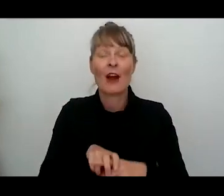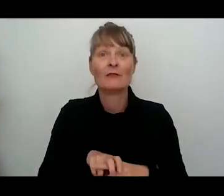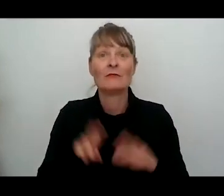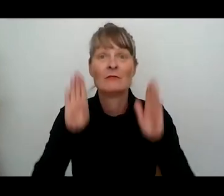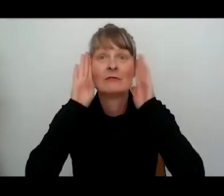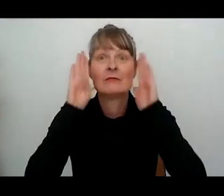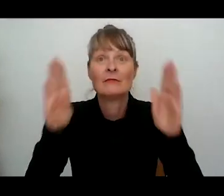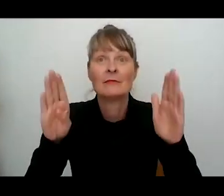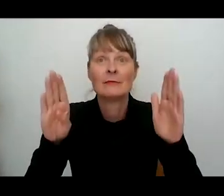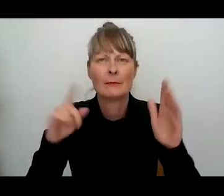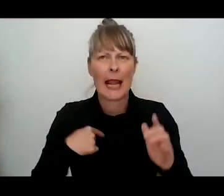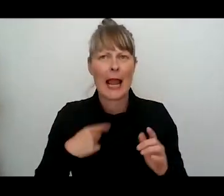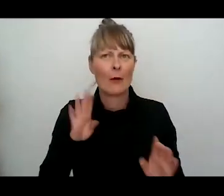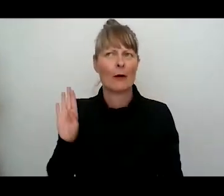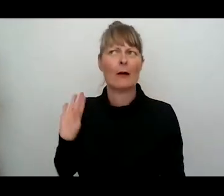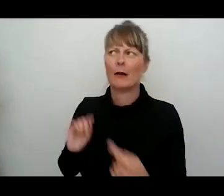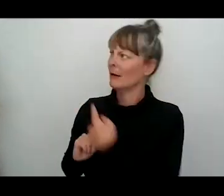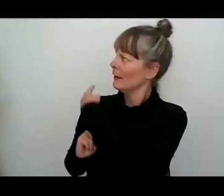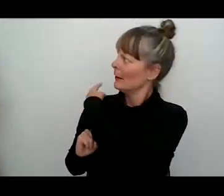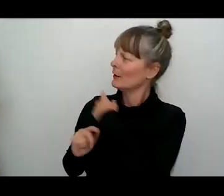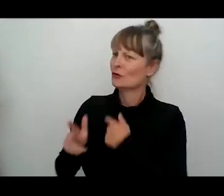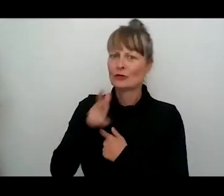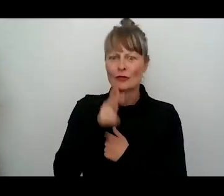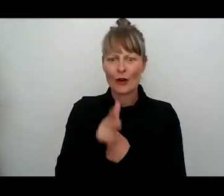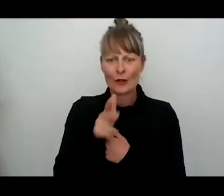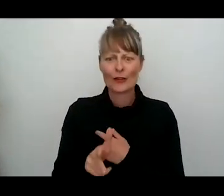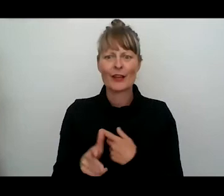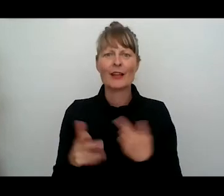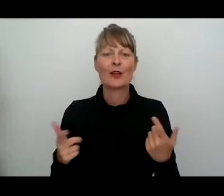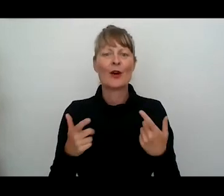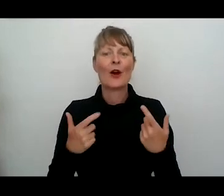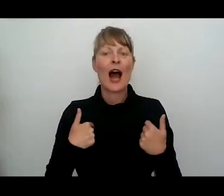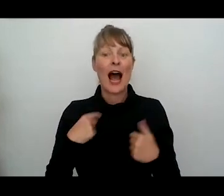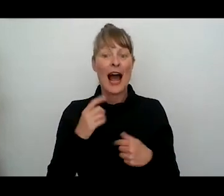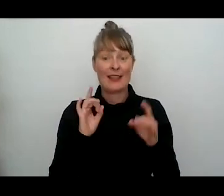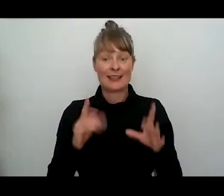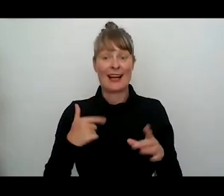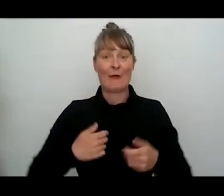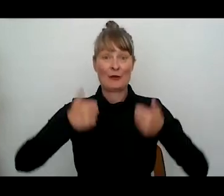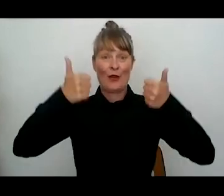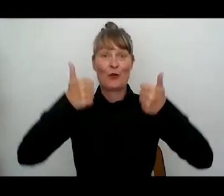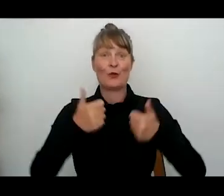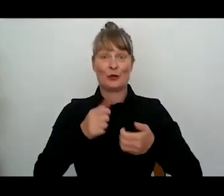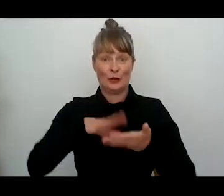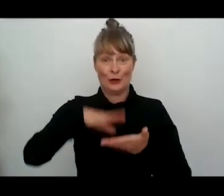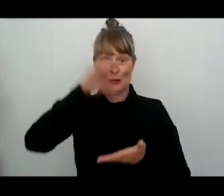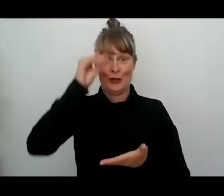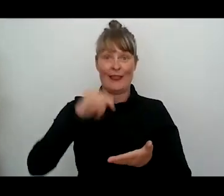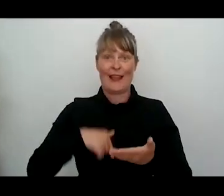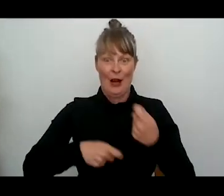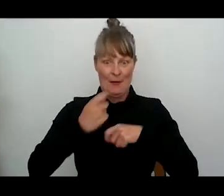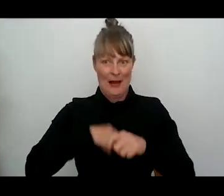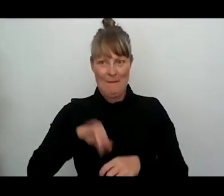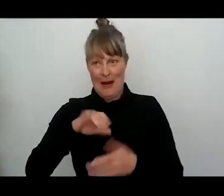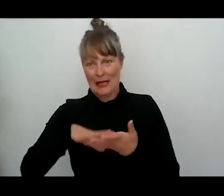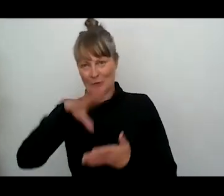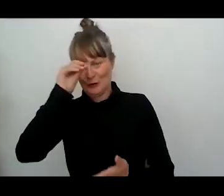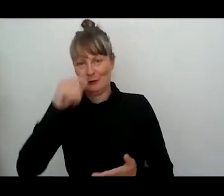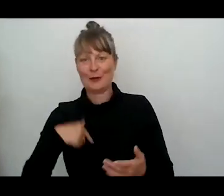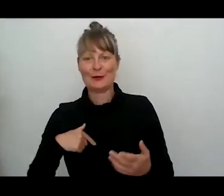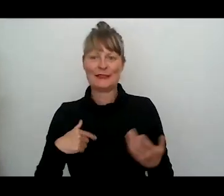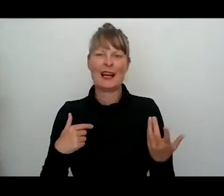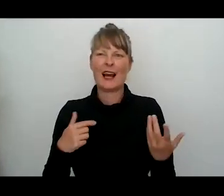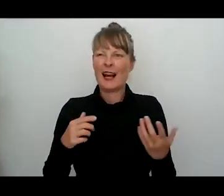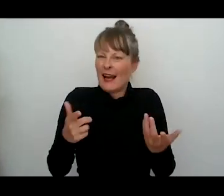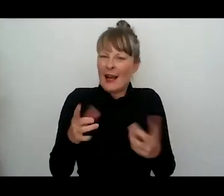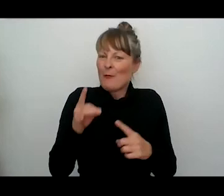funny. But, you know, I went from the good kid to the one of the others, which for me was very important to sort of fit in.